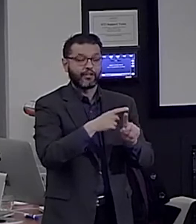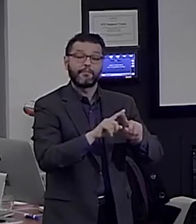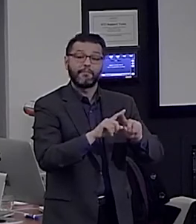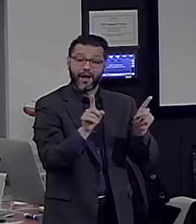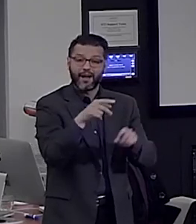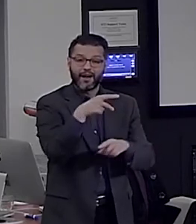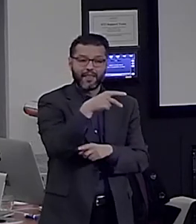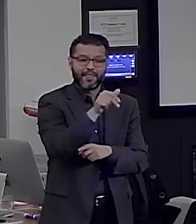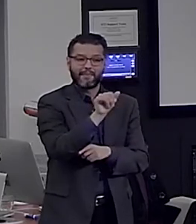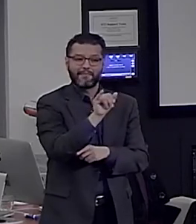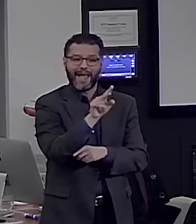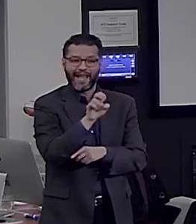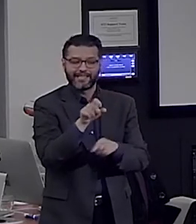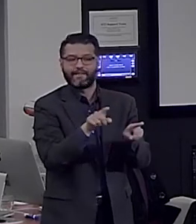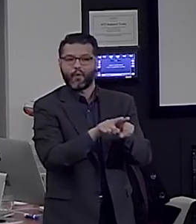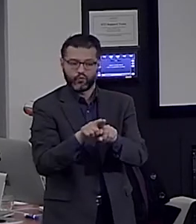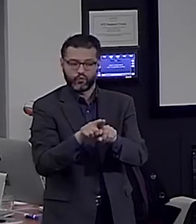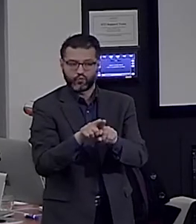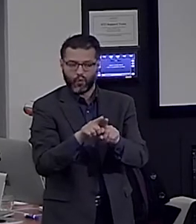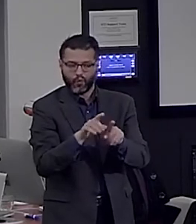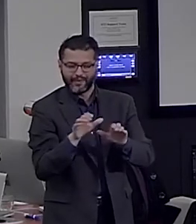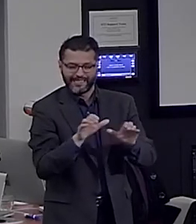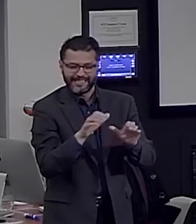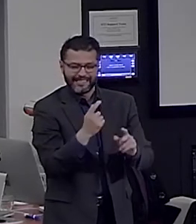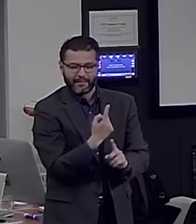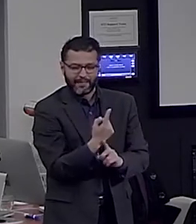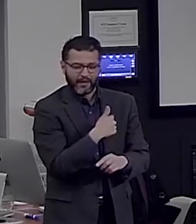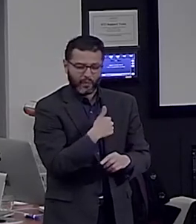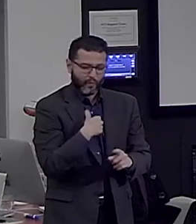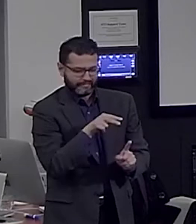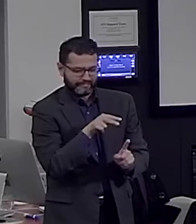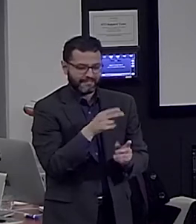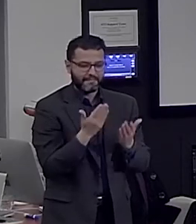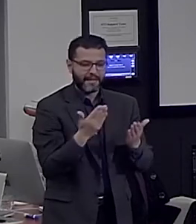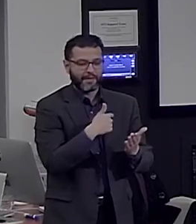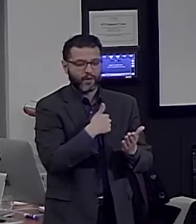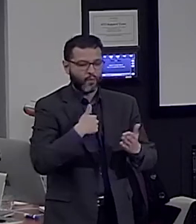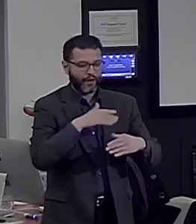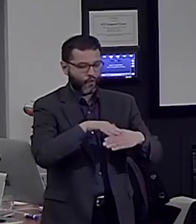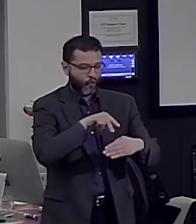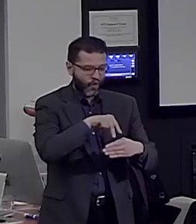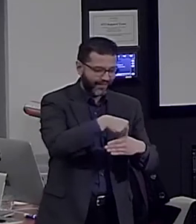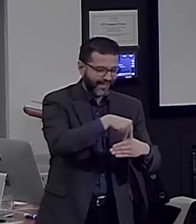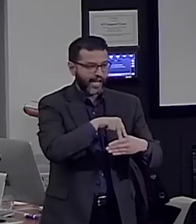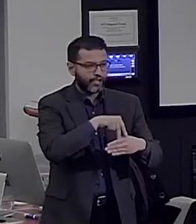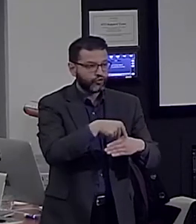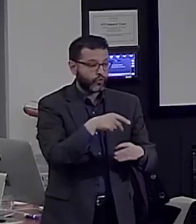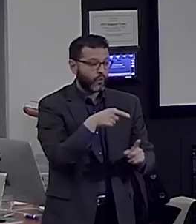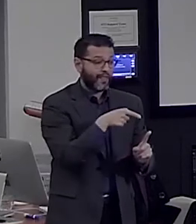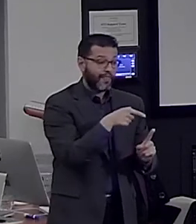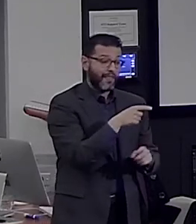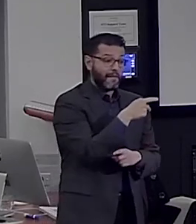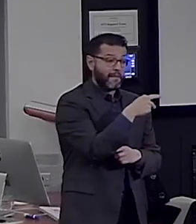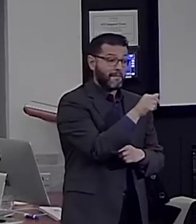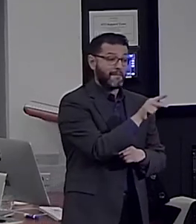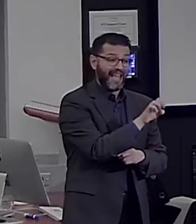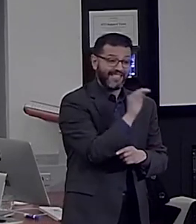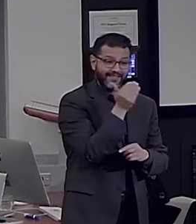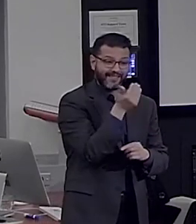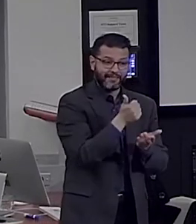right so maybe we're right on the cusp where they need the passive is helping but it's not having as strong an effect as the active